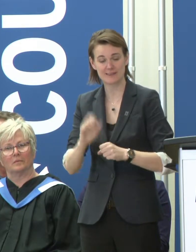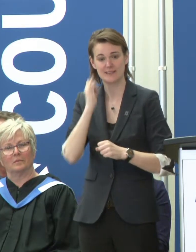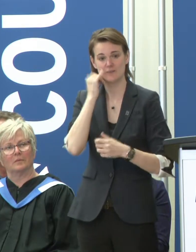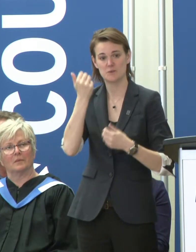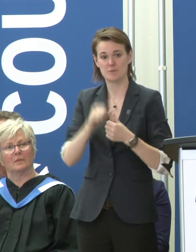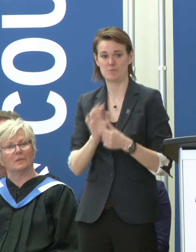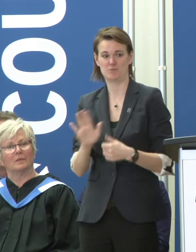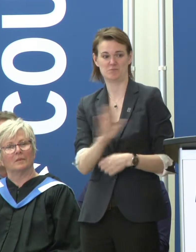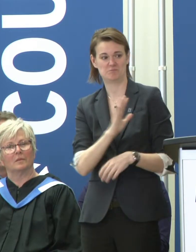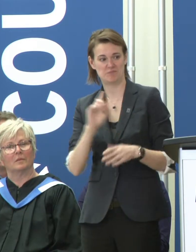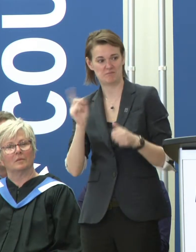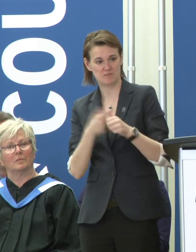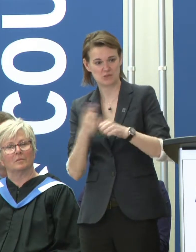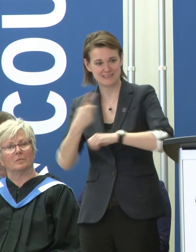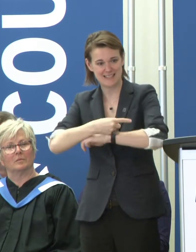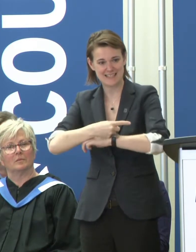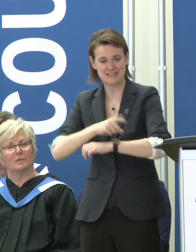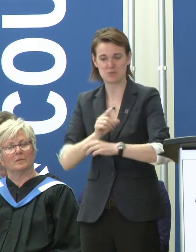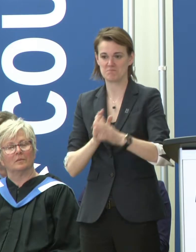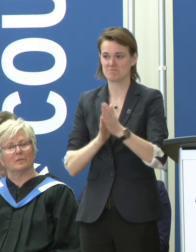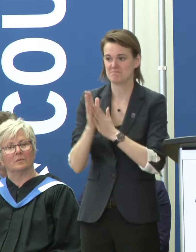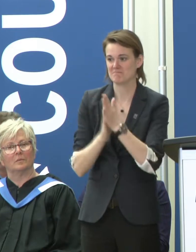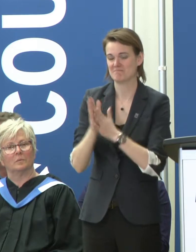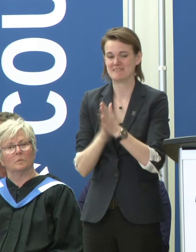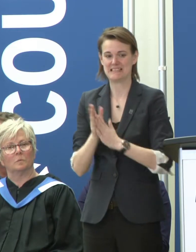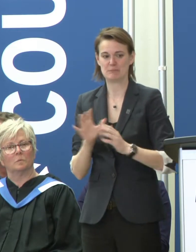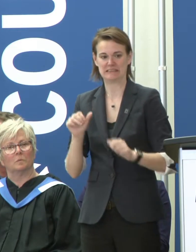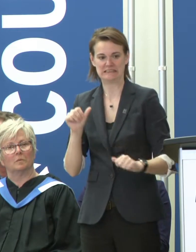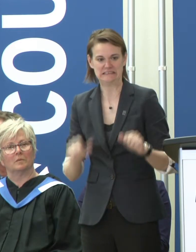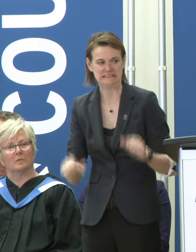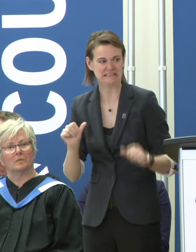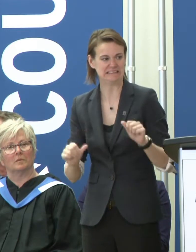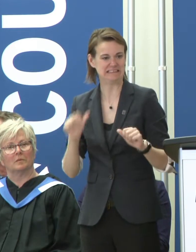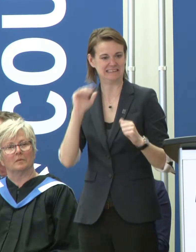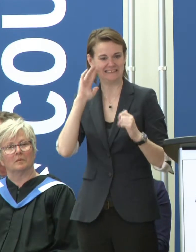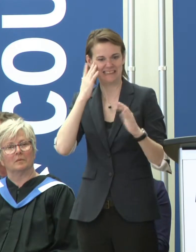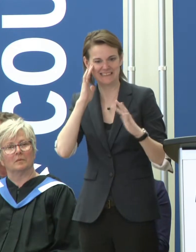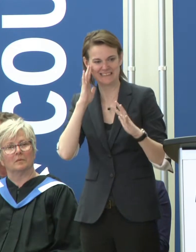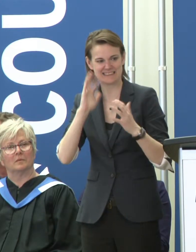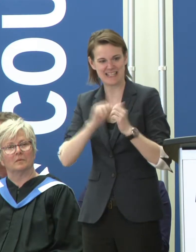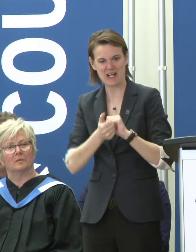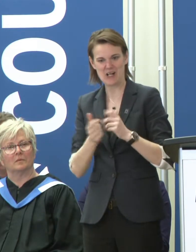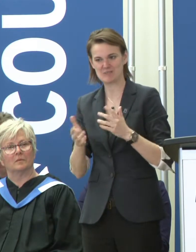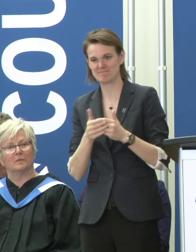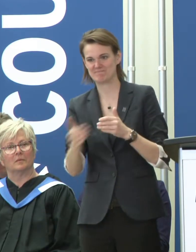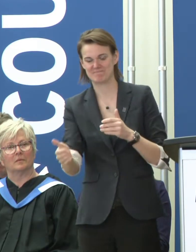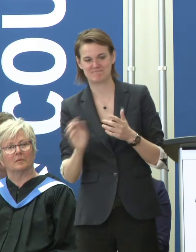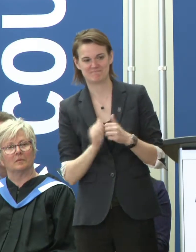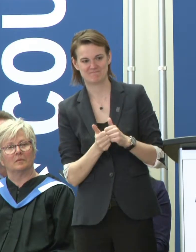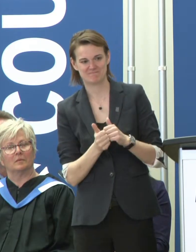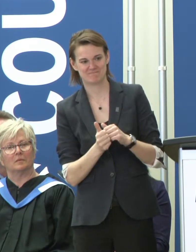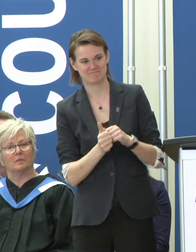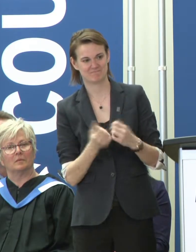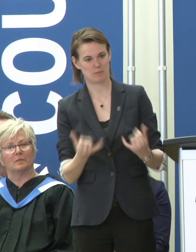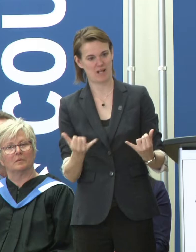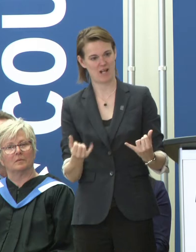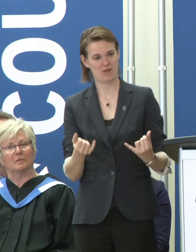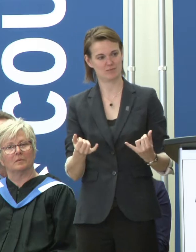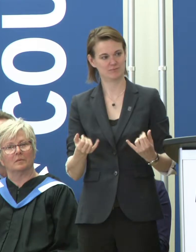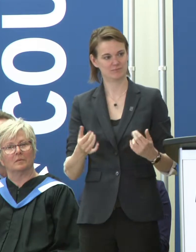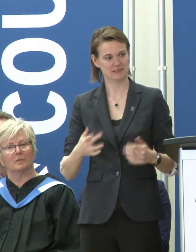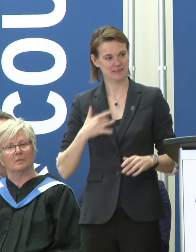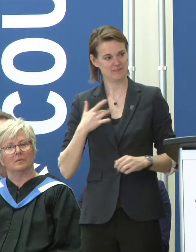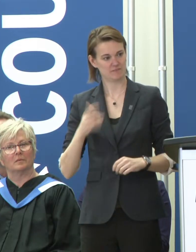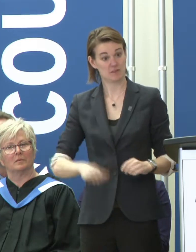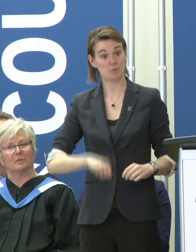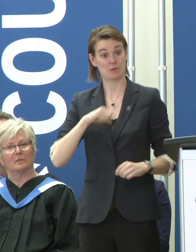first days, you were really enthusiastic, but a little anxious and unsure of how to proceed. But it's with pride today,